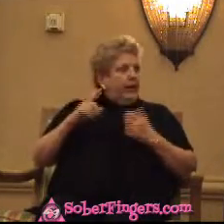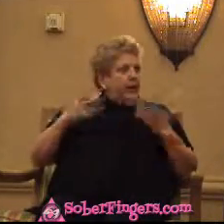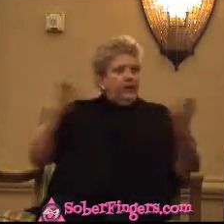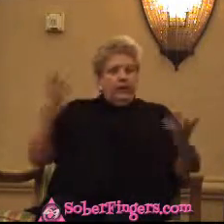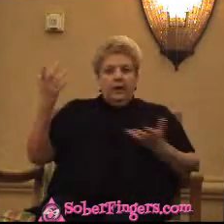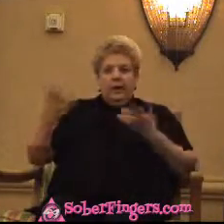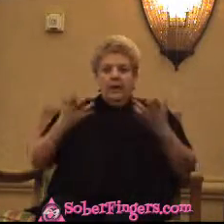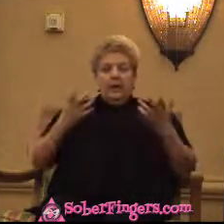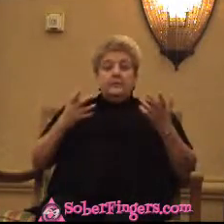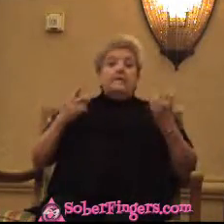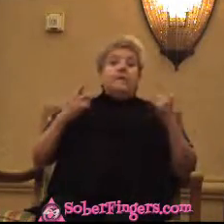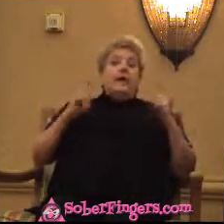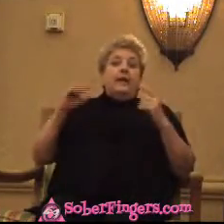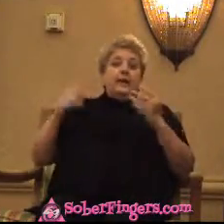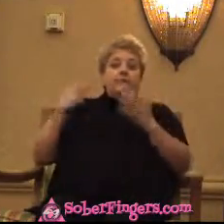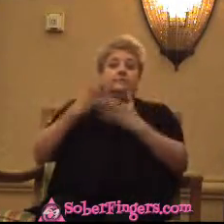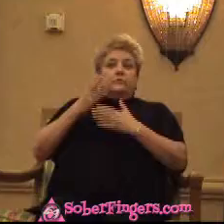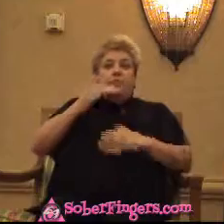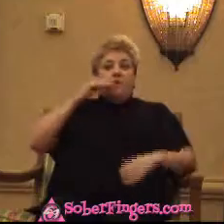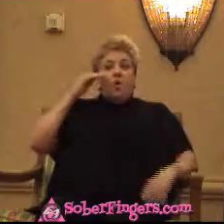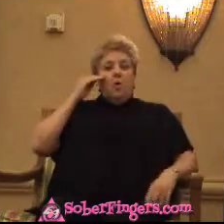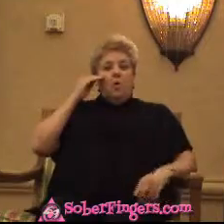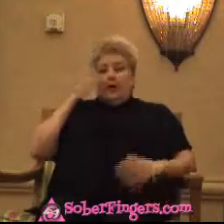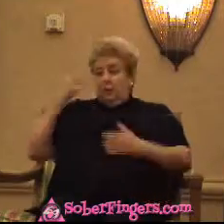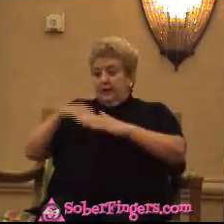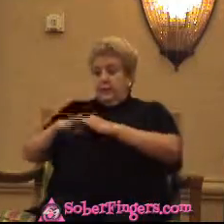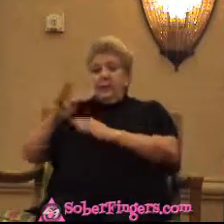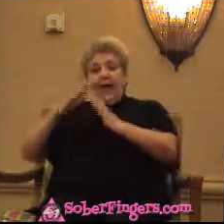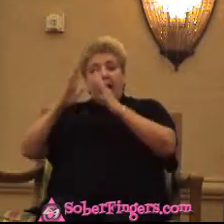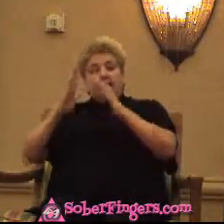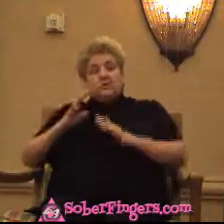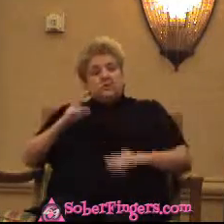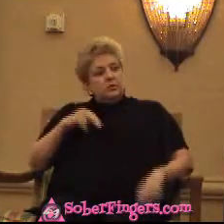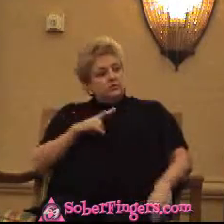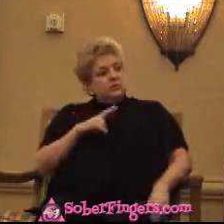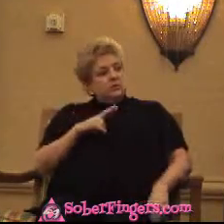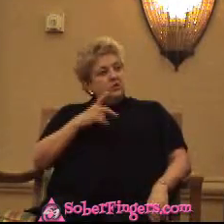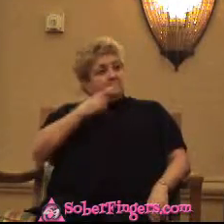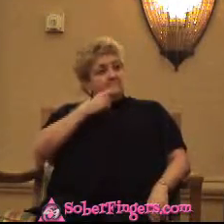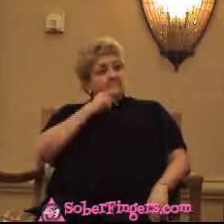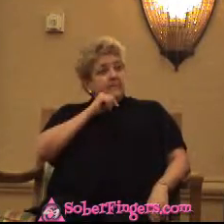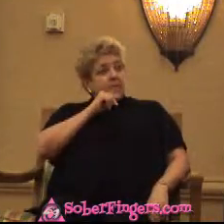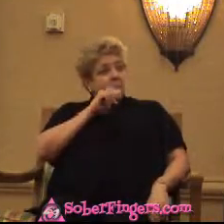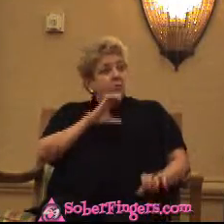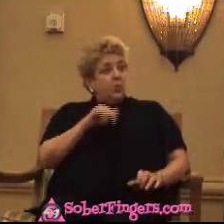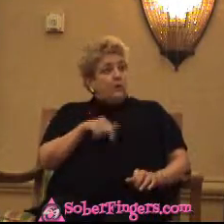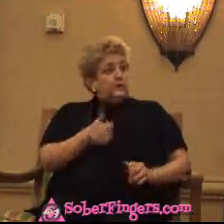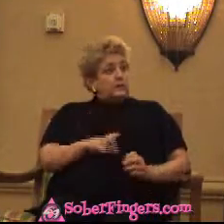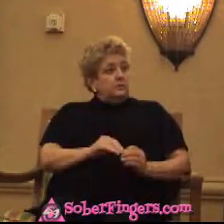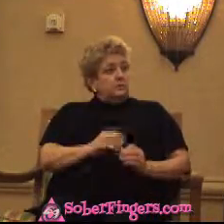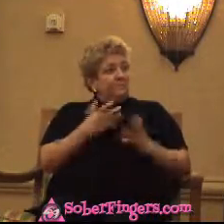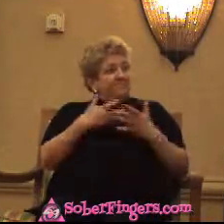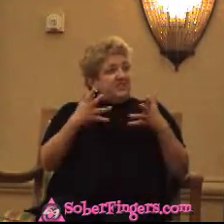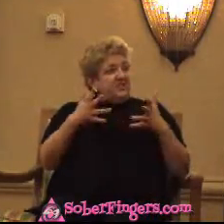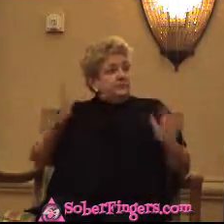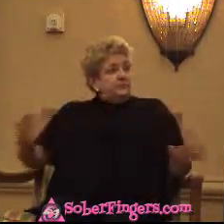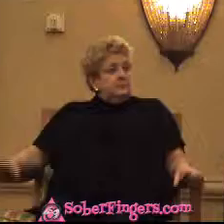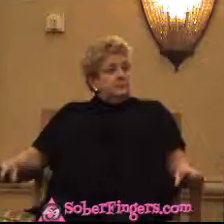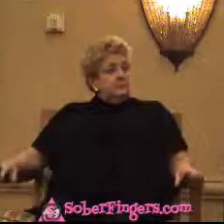room, finally got into the house and she looked at me and she said, I'm not doing this anymore. She said, I'm going to take you for everything you ever